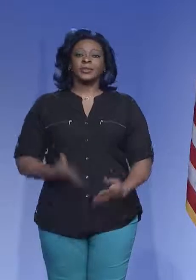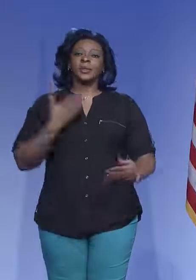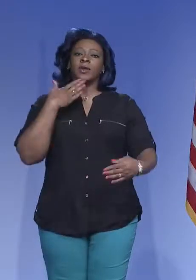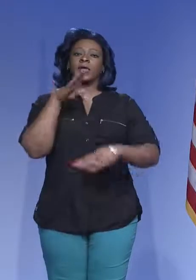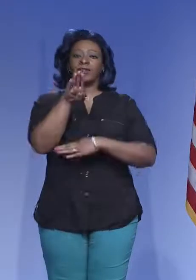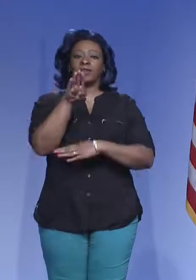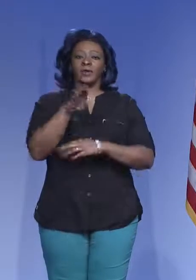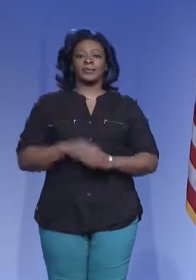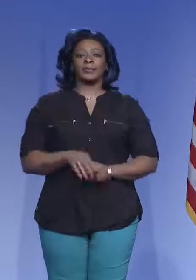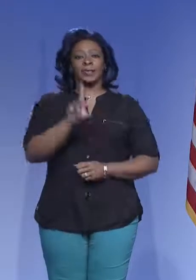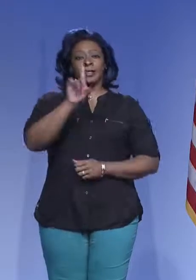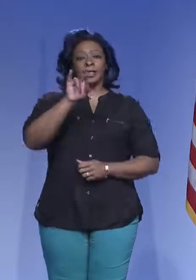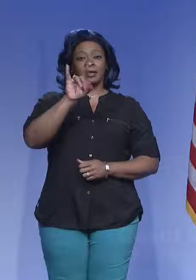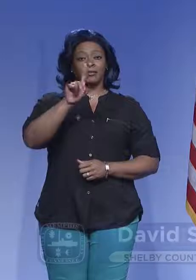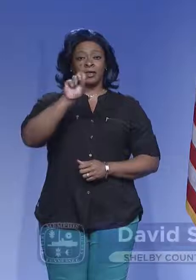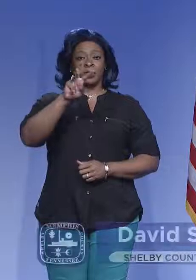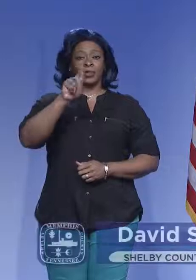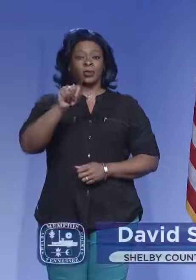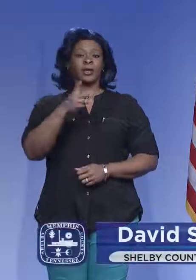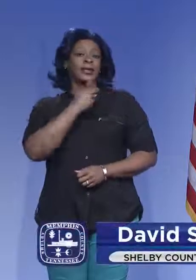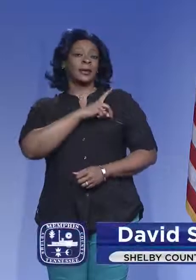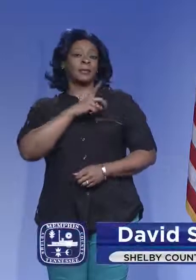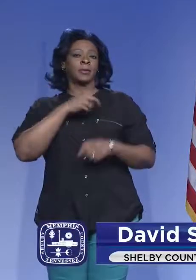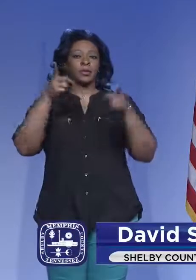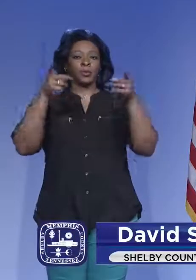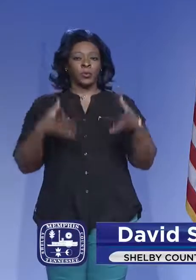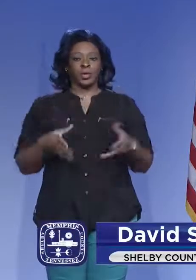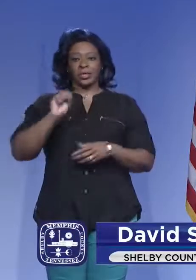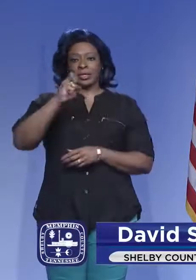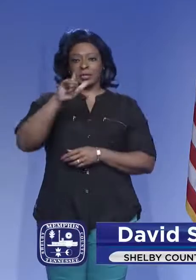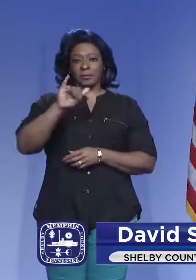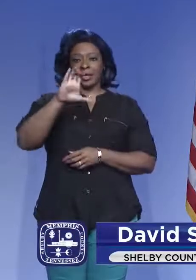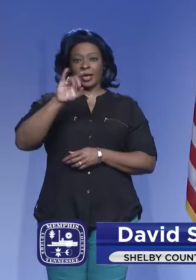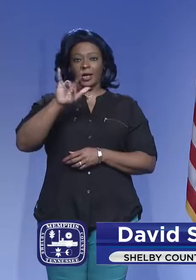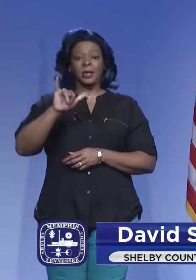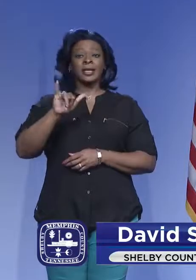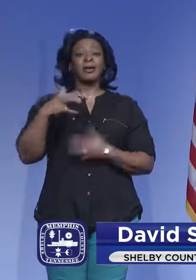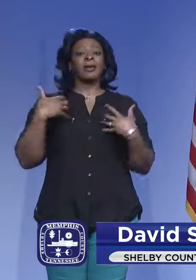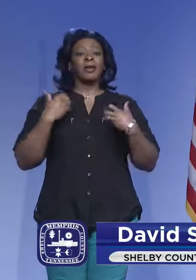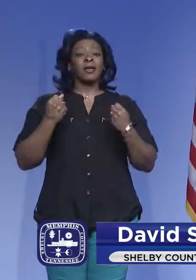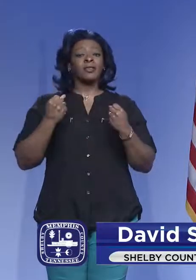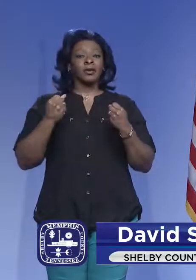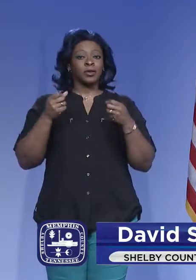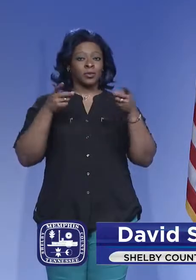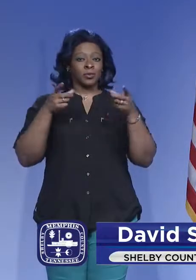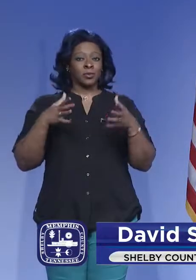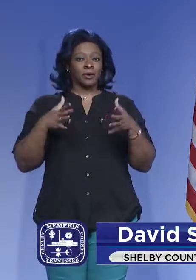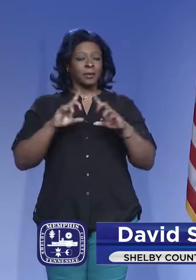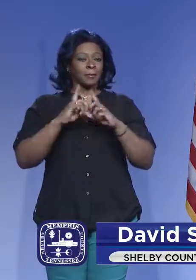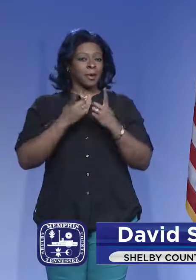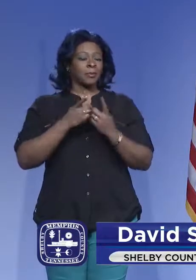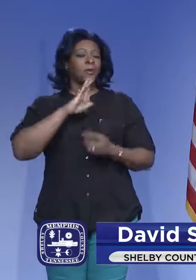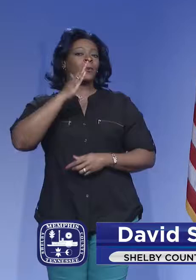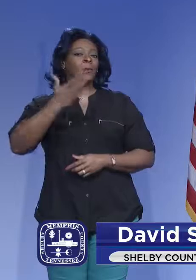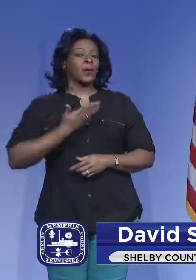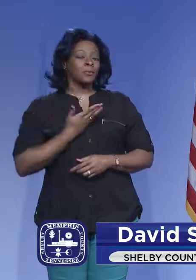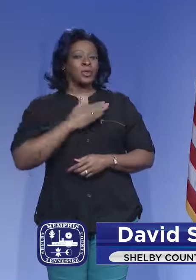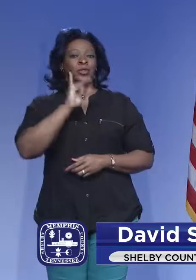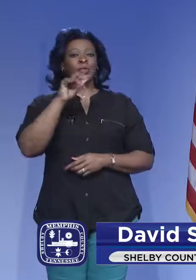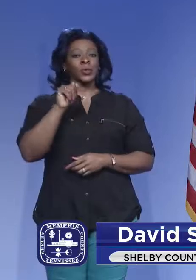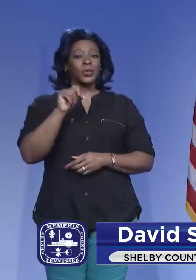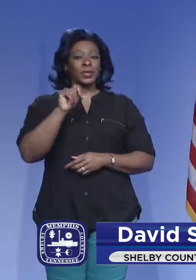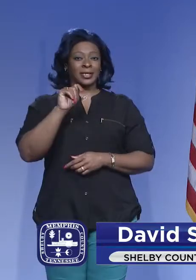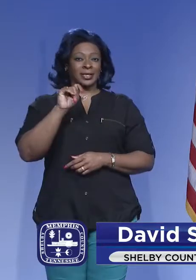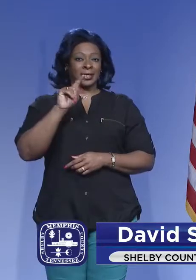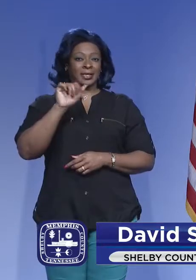Good afternoon. I'm David Sweat, Deputy Director, Shelby County Health Department, and welcome to the City of Memphis and Shelby County Joint COVID Task Force press